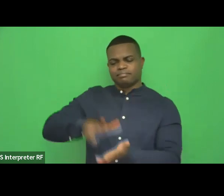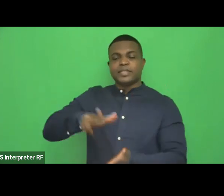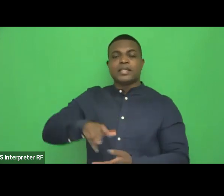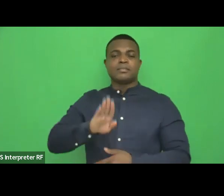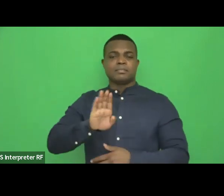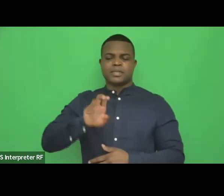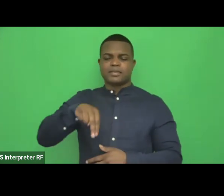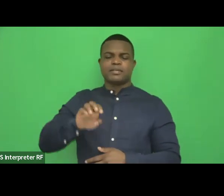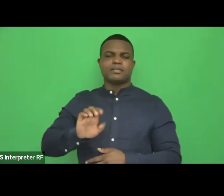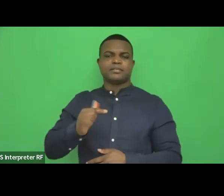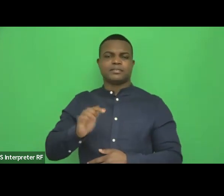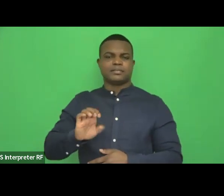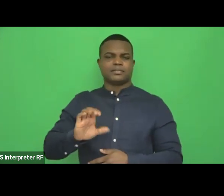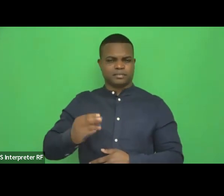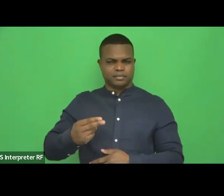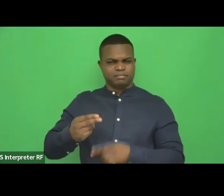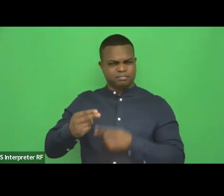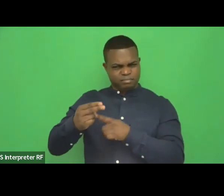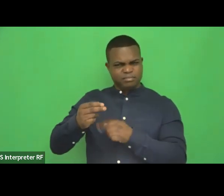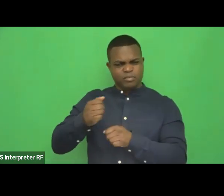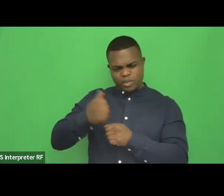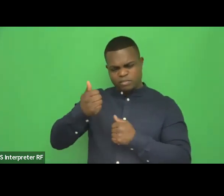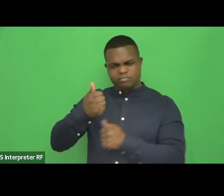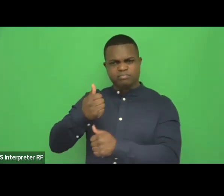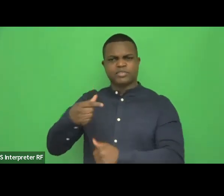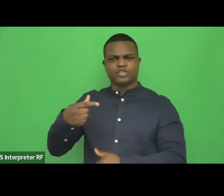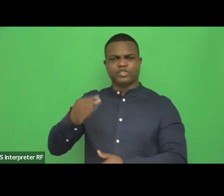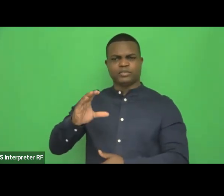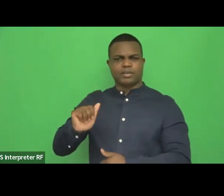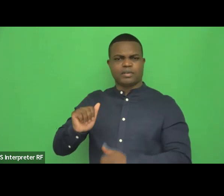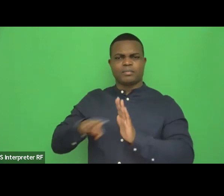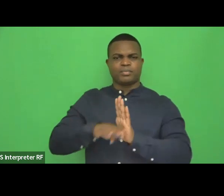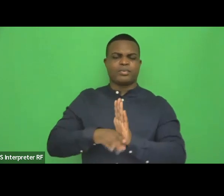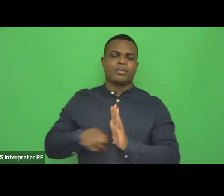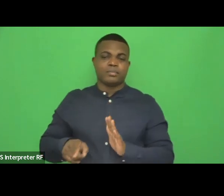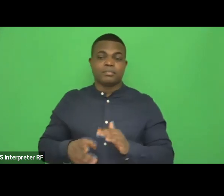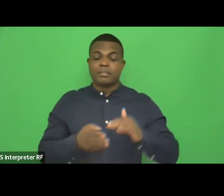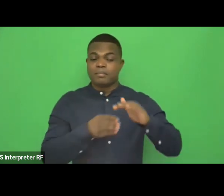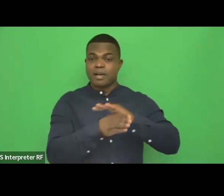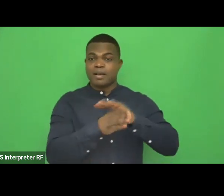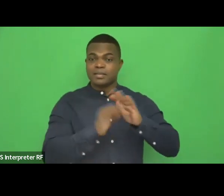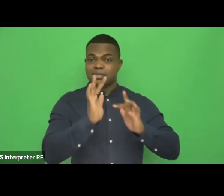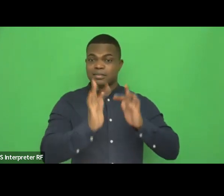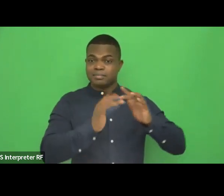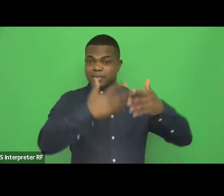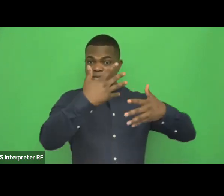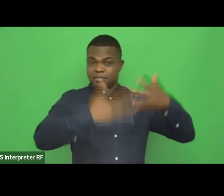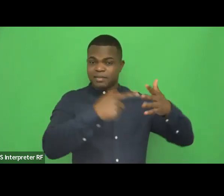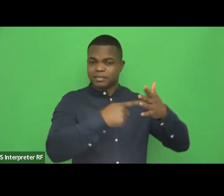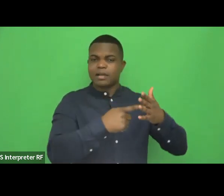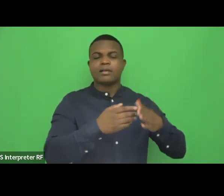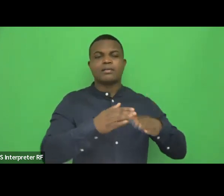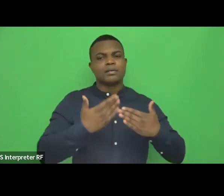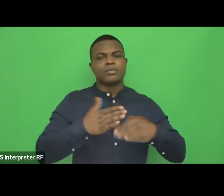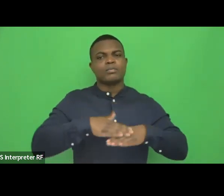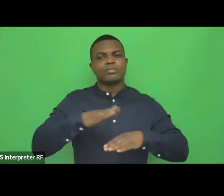distribution platforms, it has become an important element in accessible publishing, ensuring that accessible titles can easily be discovered